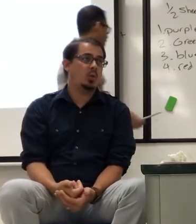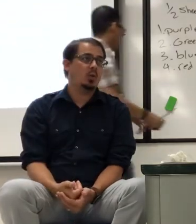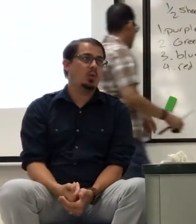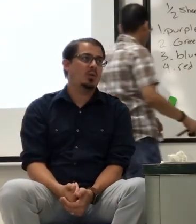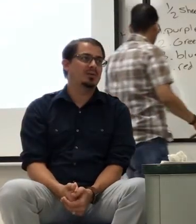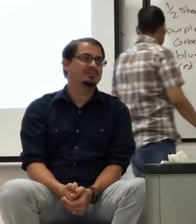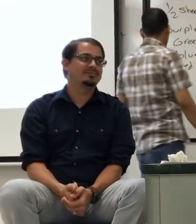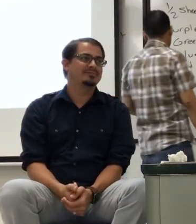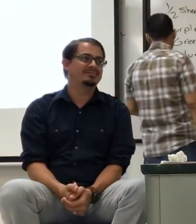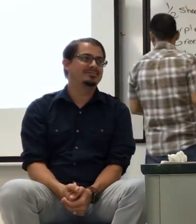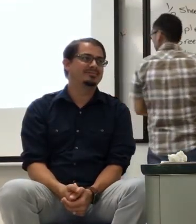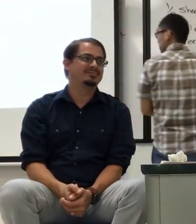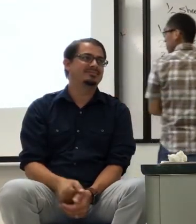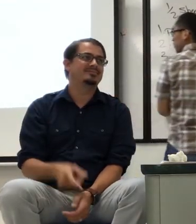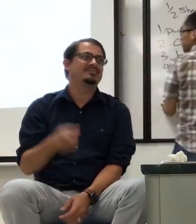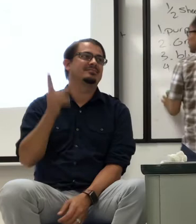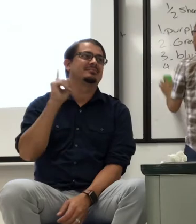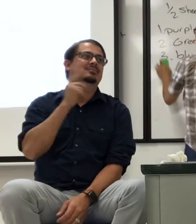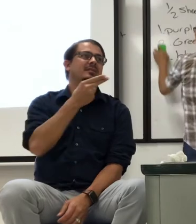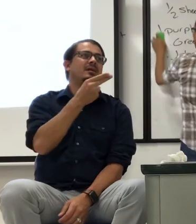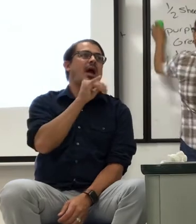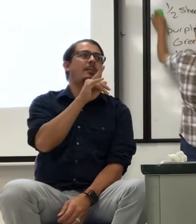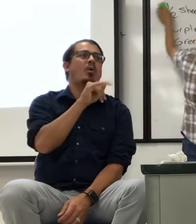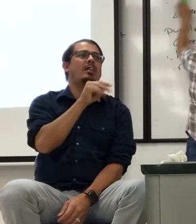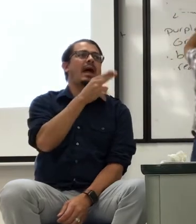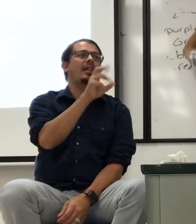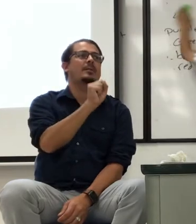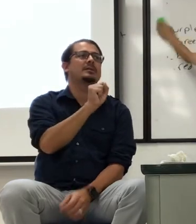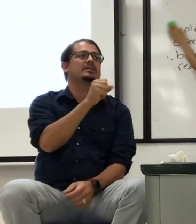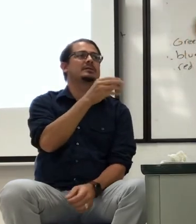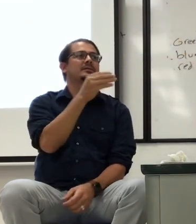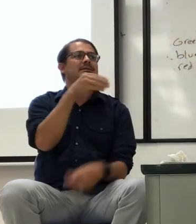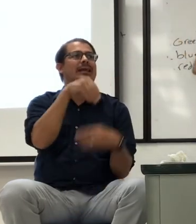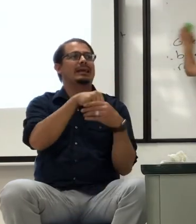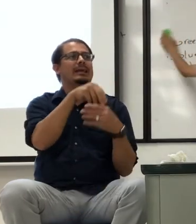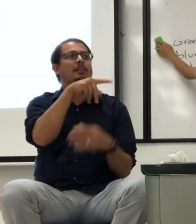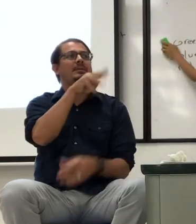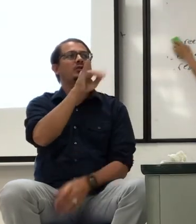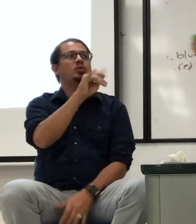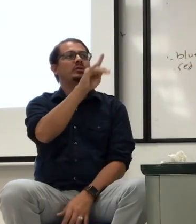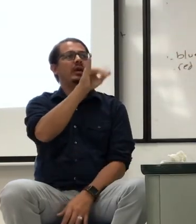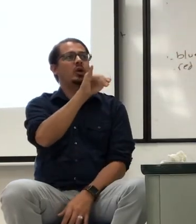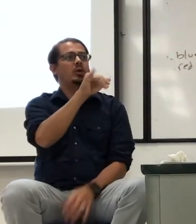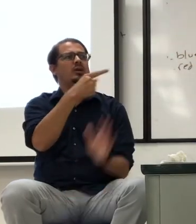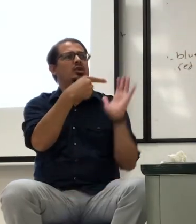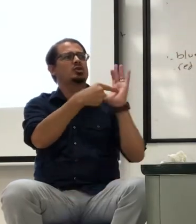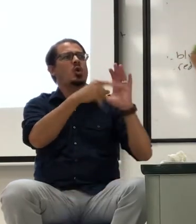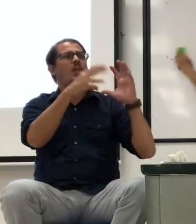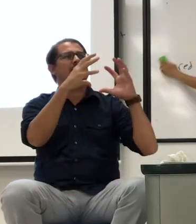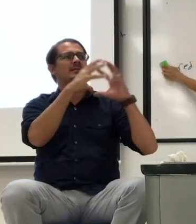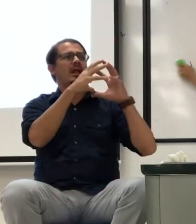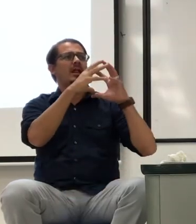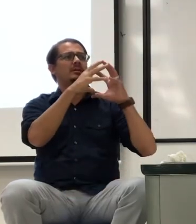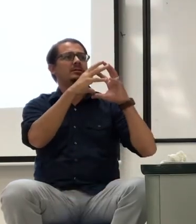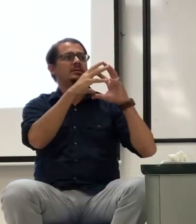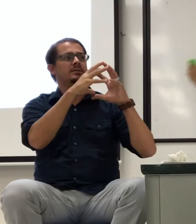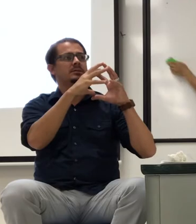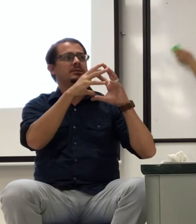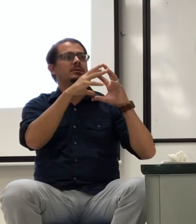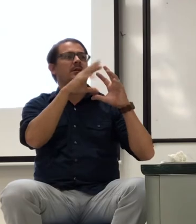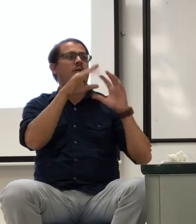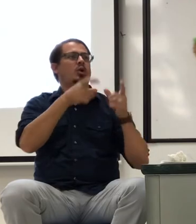What we're looking at here is the hypothalamus above the pituitary, and they illustrate the cells that kind of reach down and control